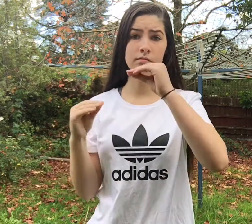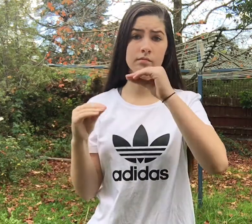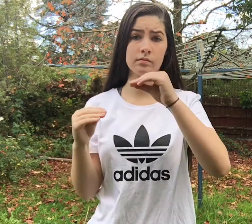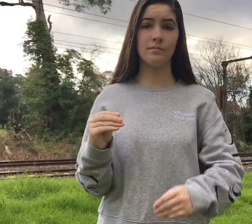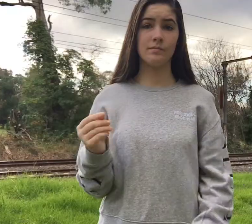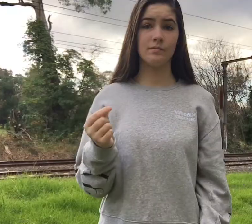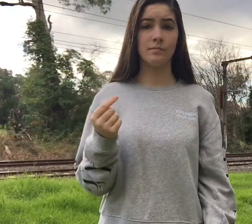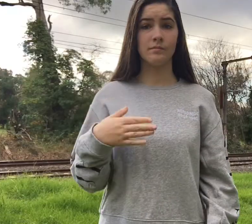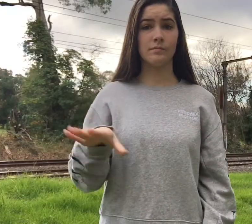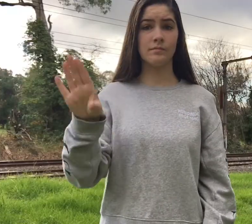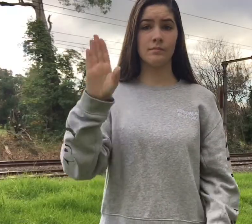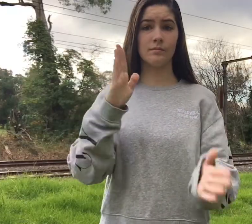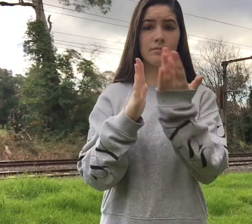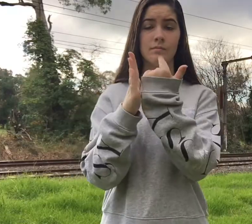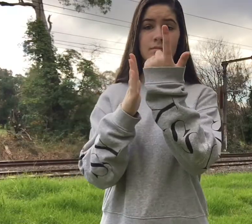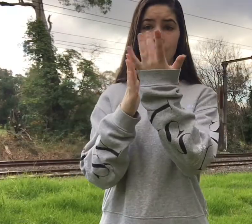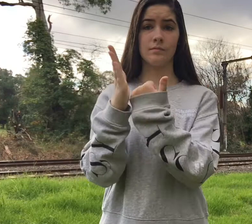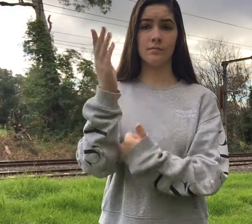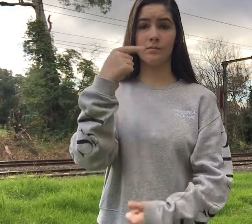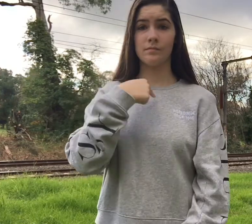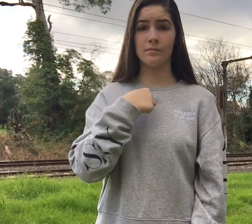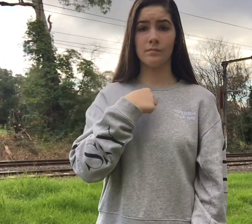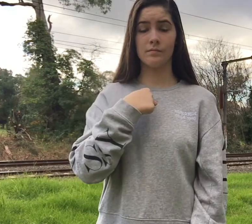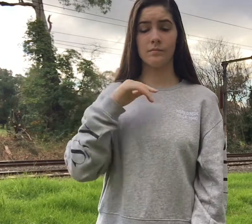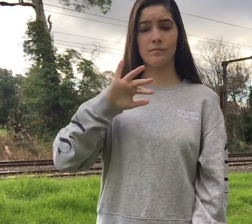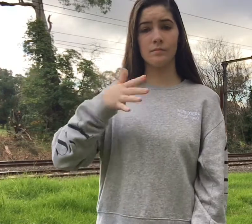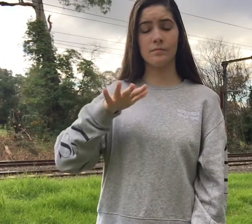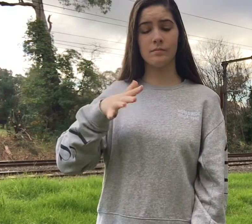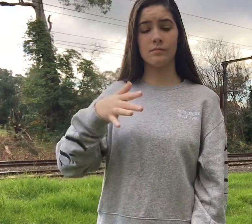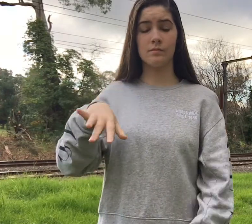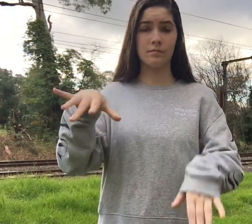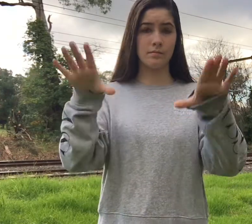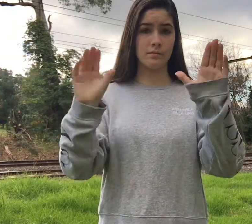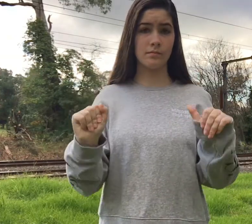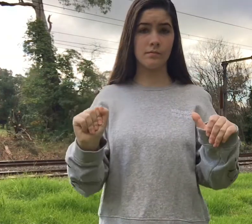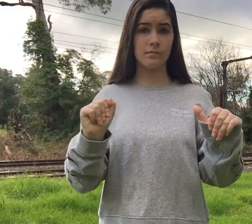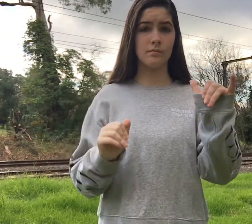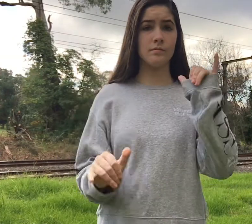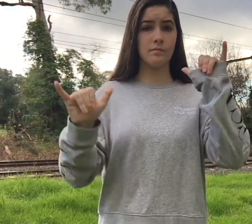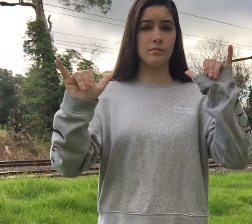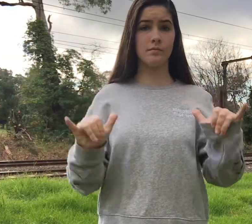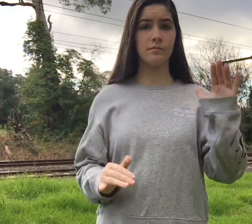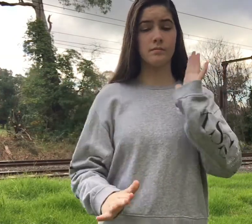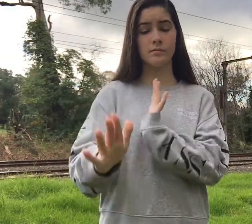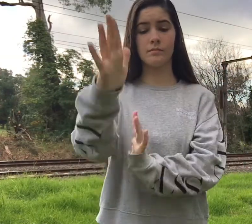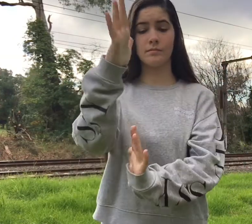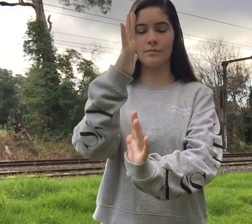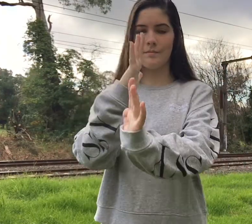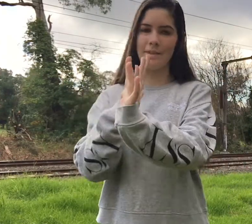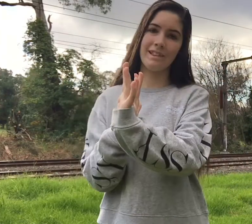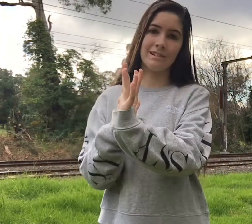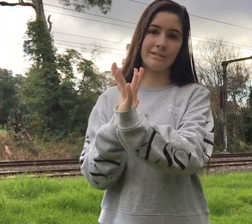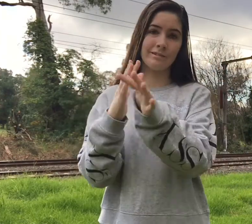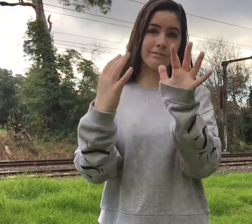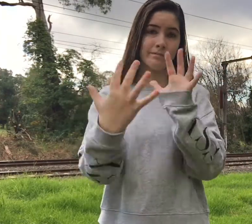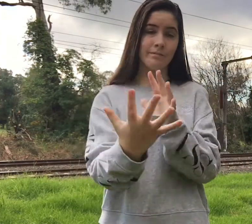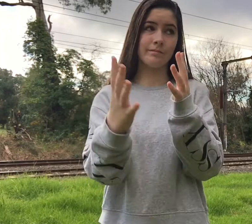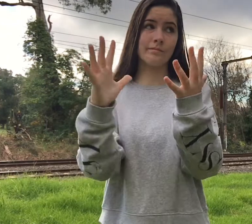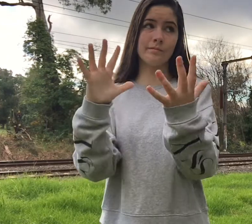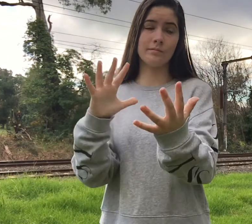love. Give a little time to me. Burn this out. We'll play hide and seek to turn